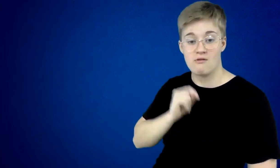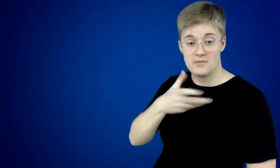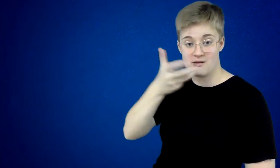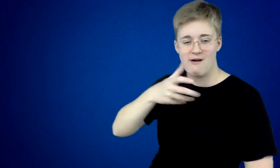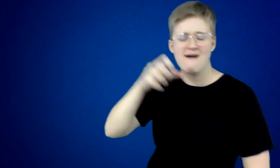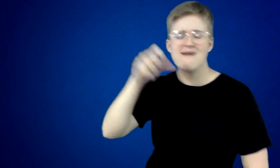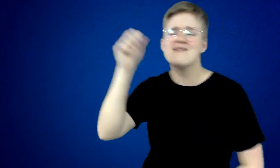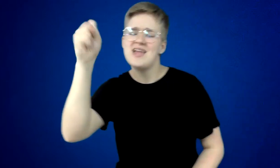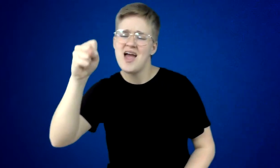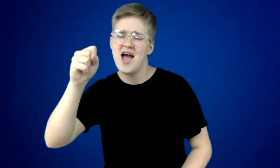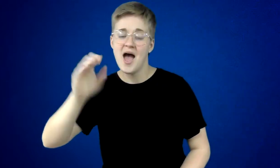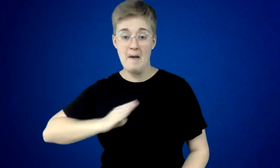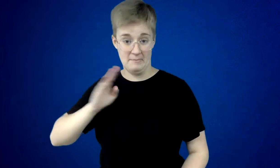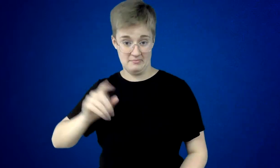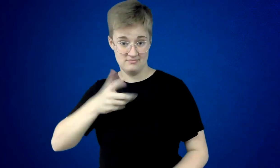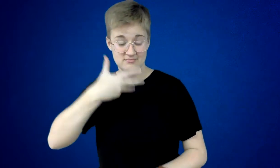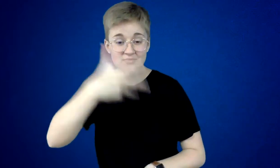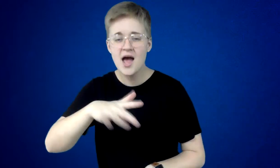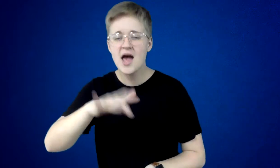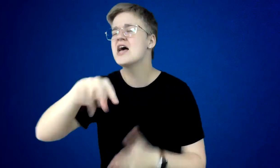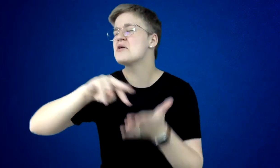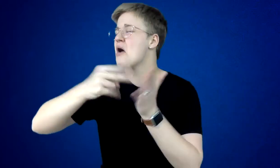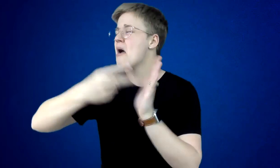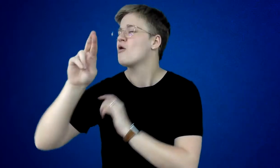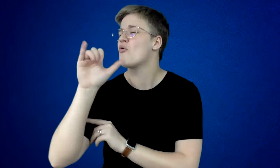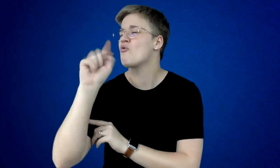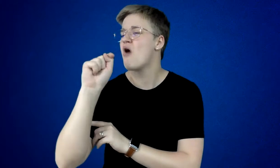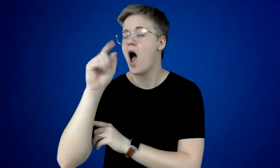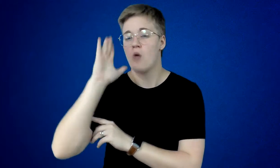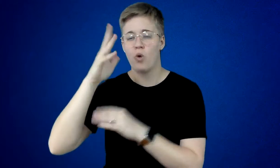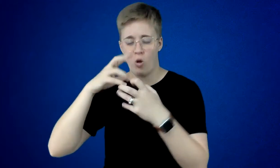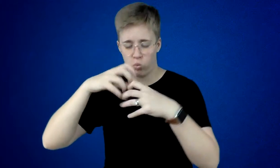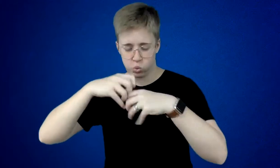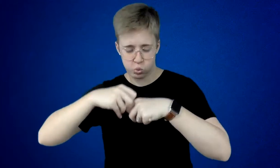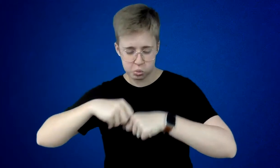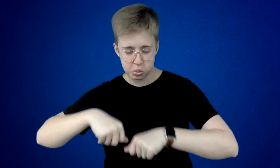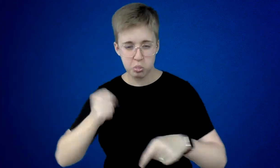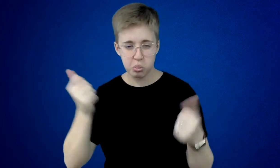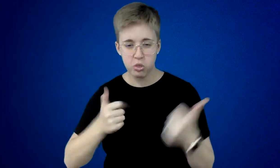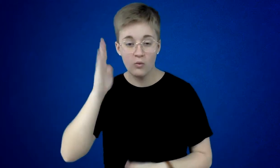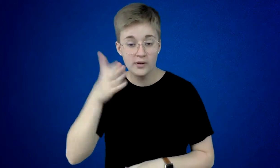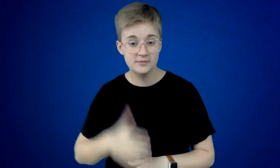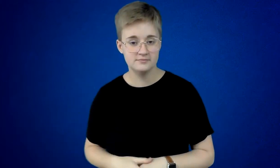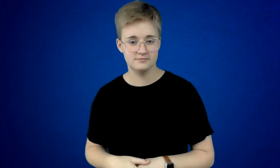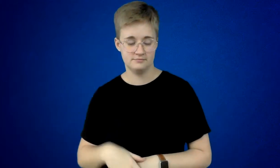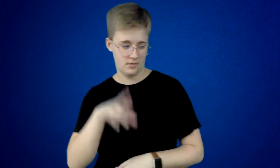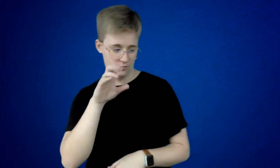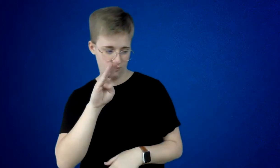screamed. "That's what I meant, rot. They're gonna rot off." Rob stared at the sidewalk